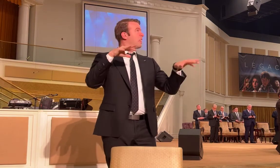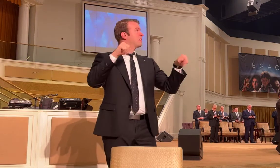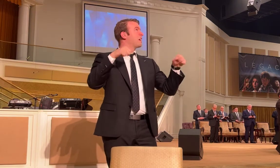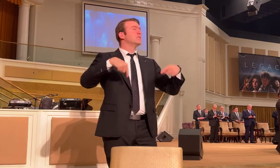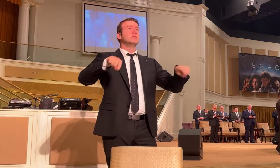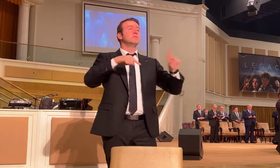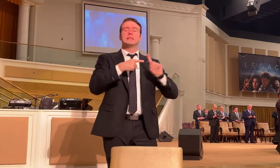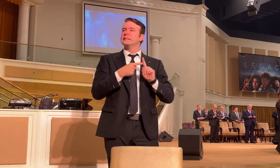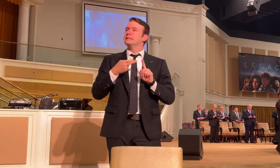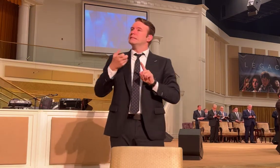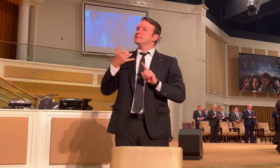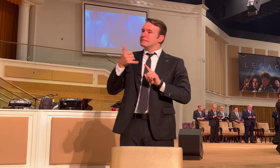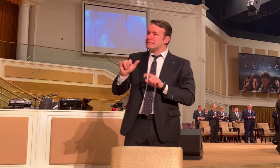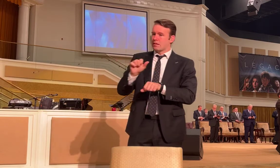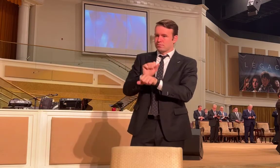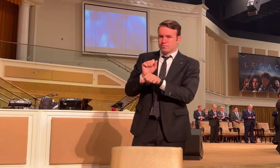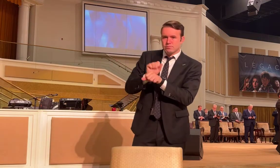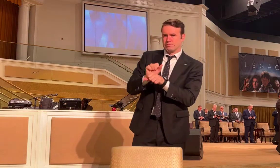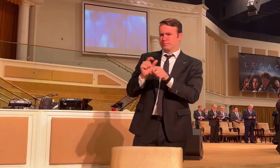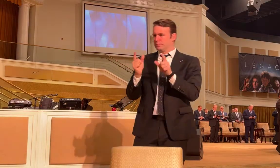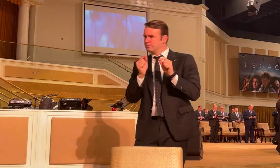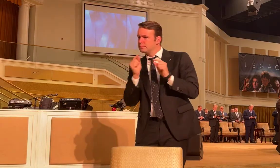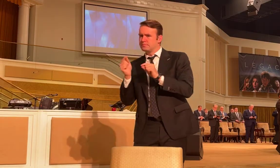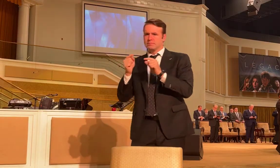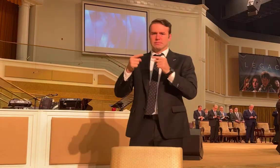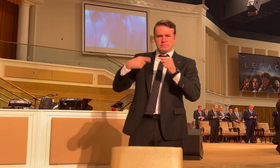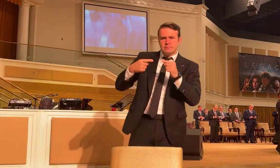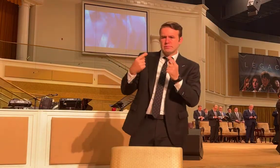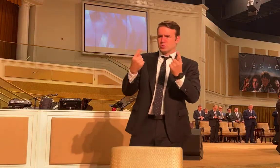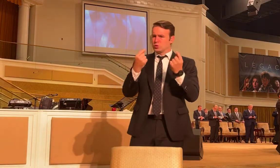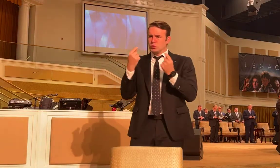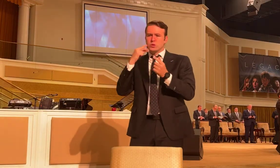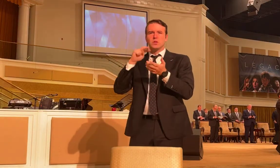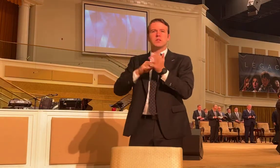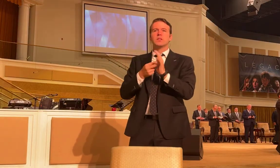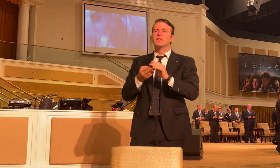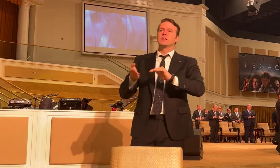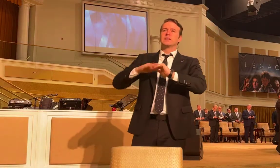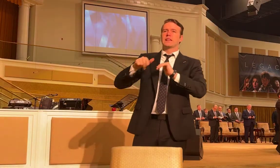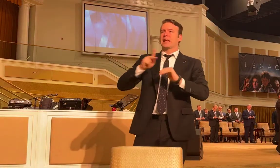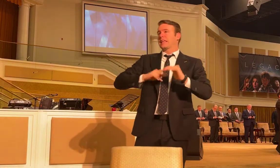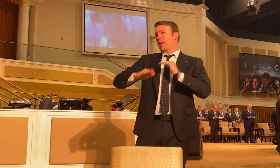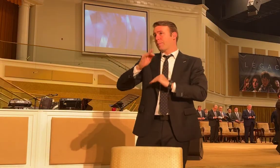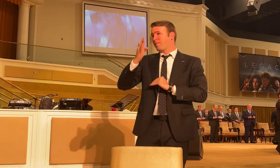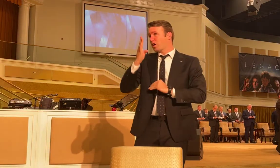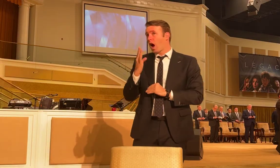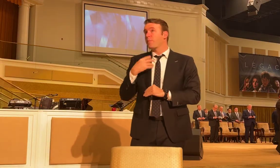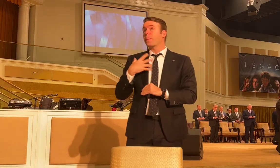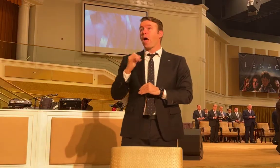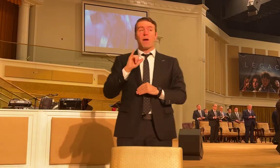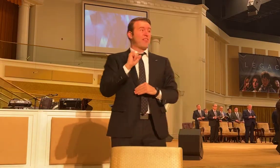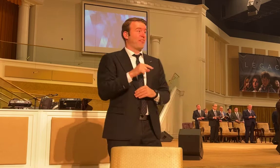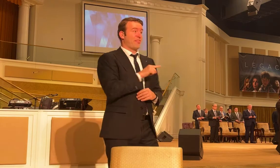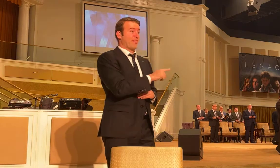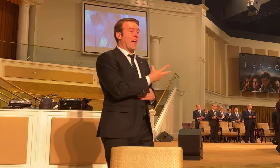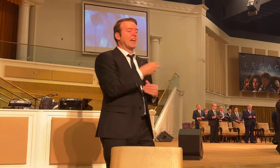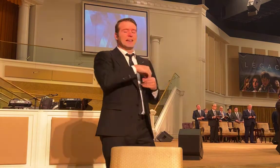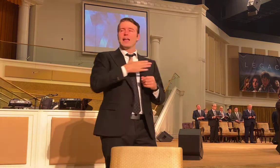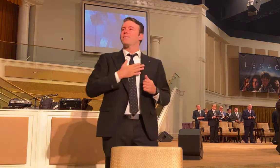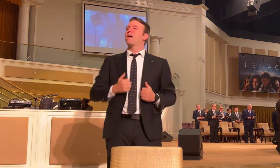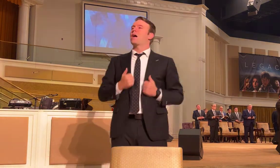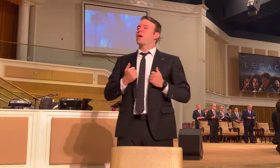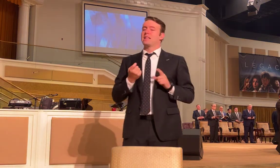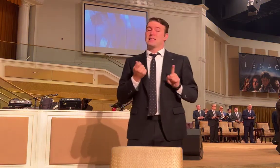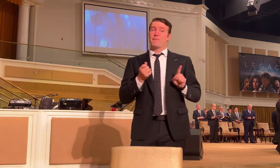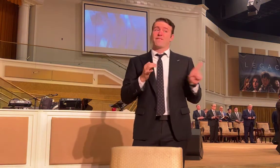His wheels are continuing to spin to further the kingdom of God. And And I just want that in my life. I want a little